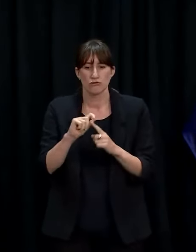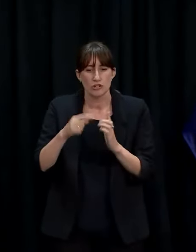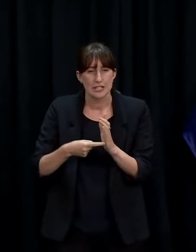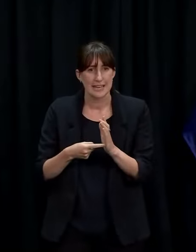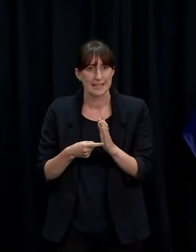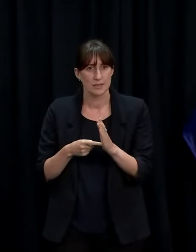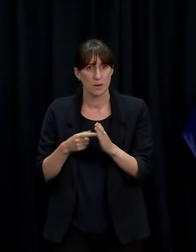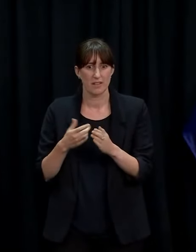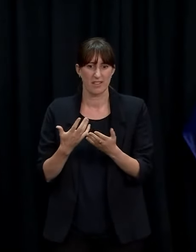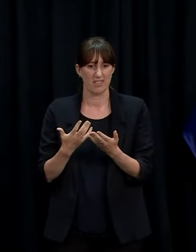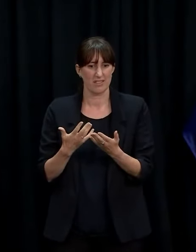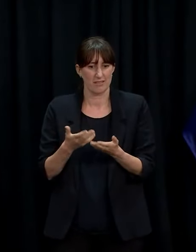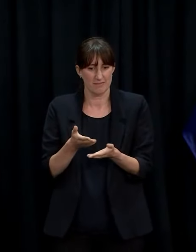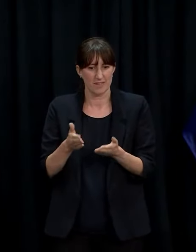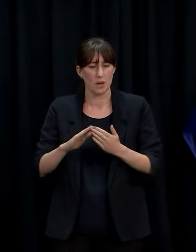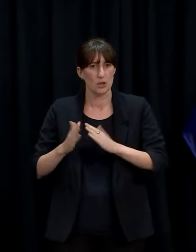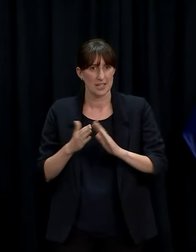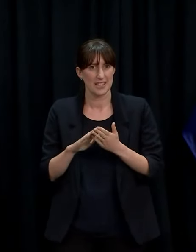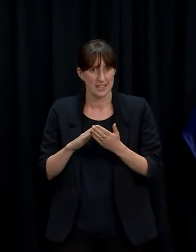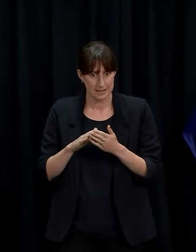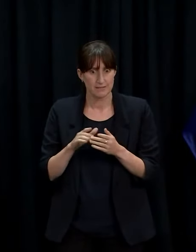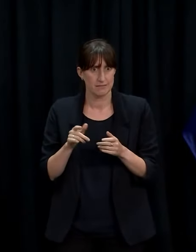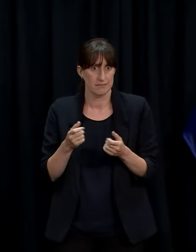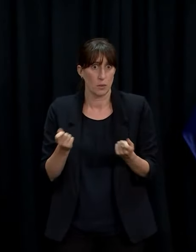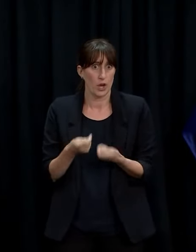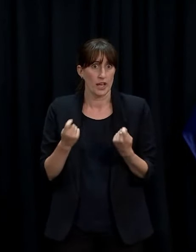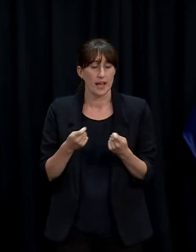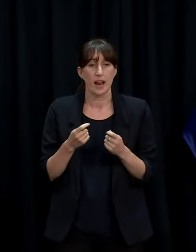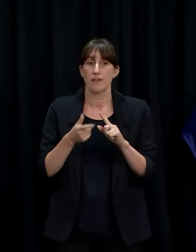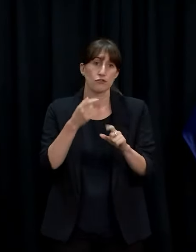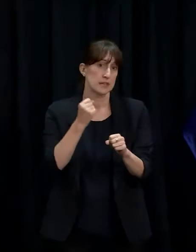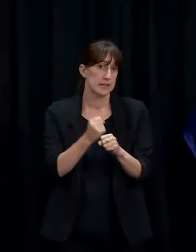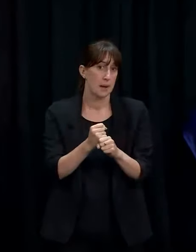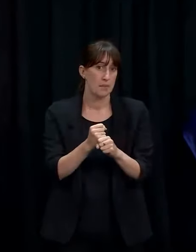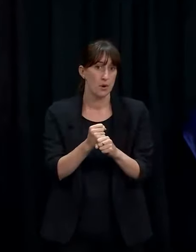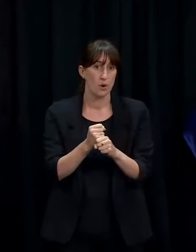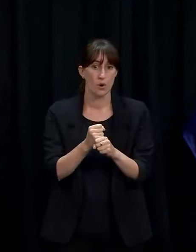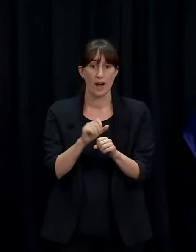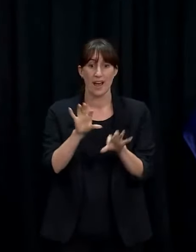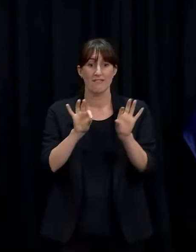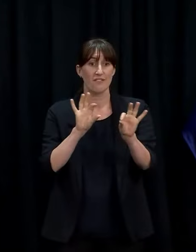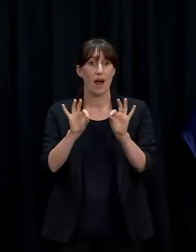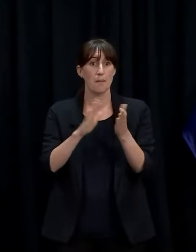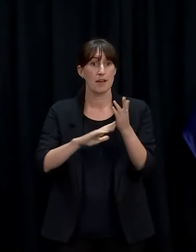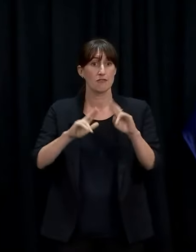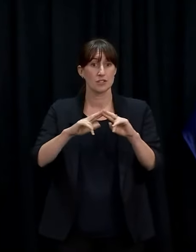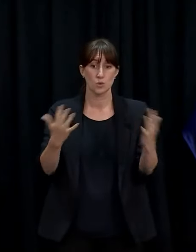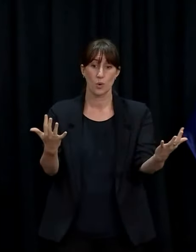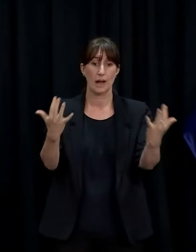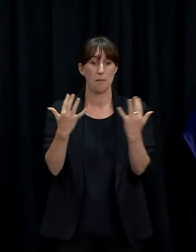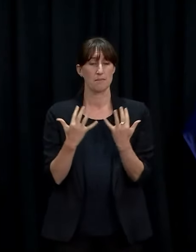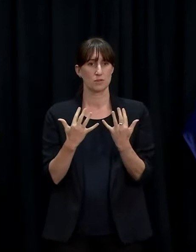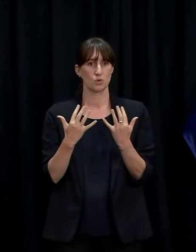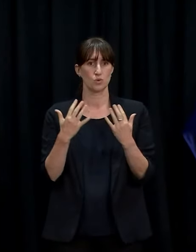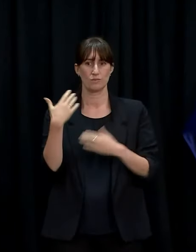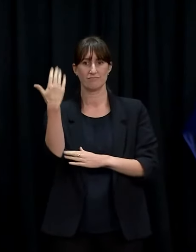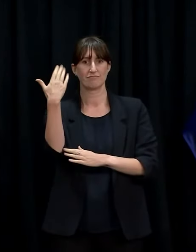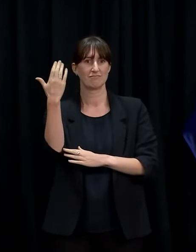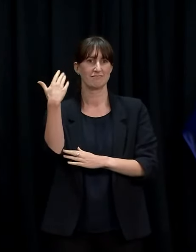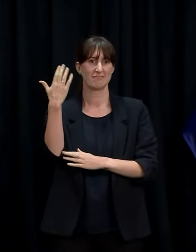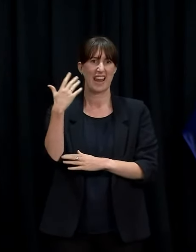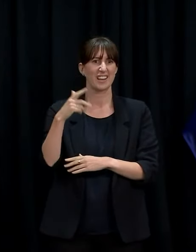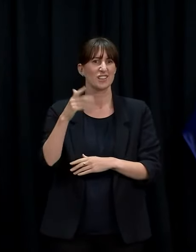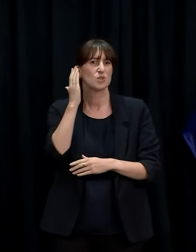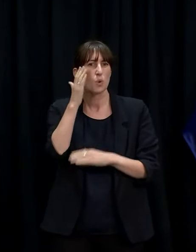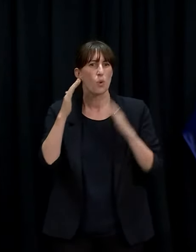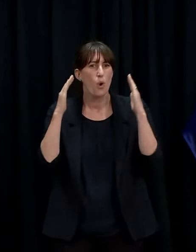So getting parents into a school hall, for example, giving them a briefing so that they understand what they're being asked to sign their kids up